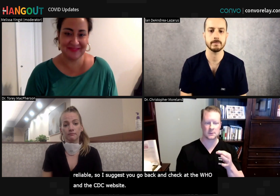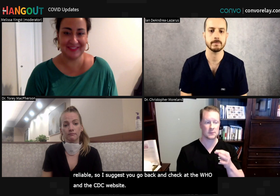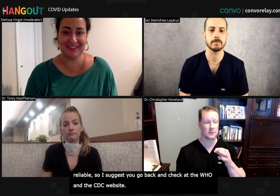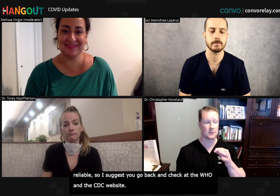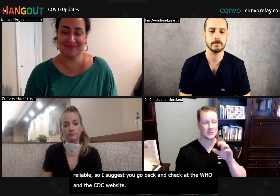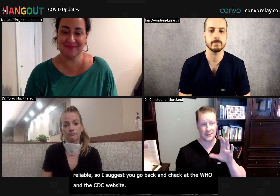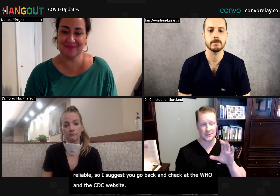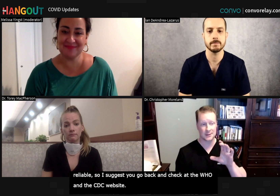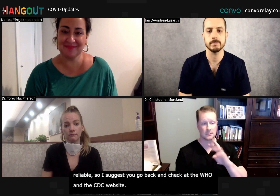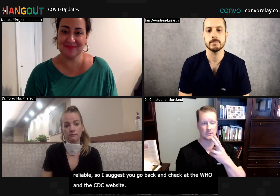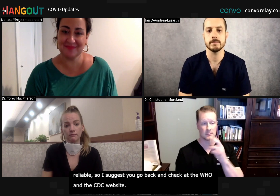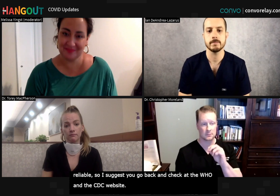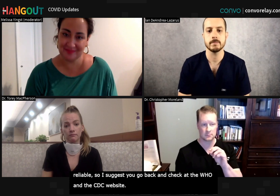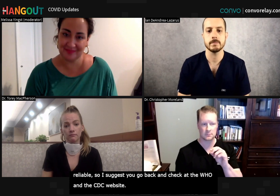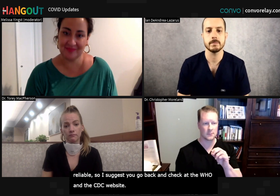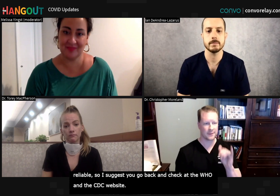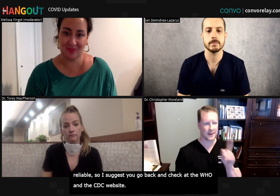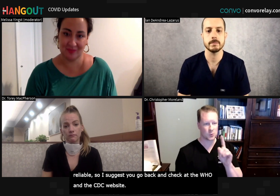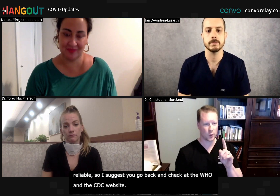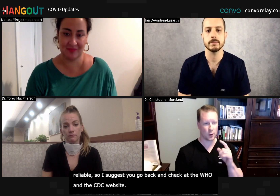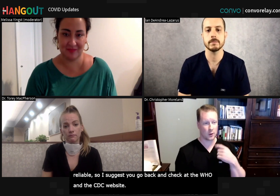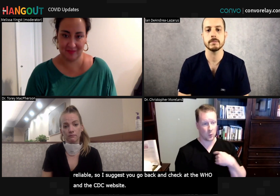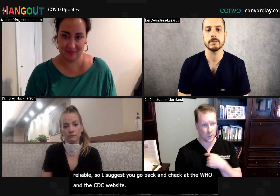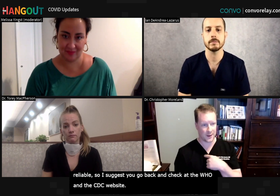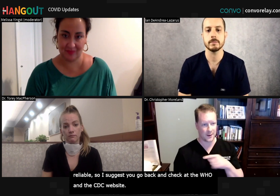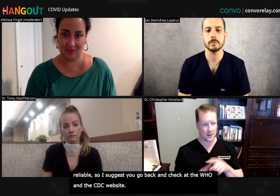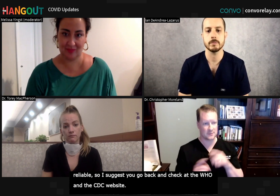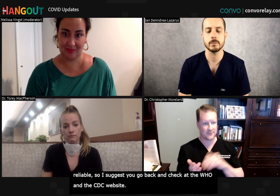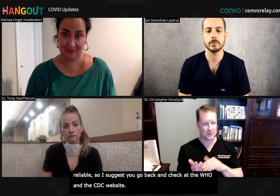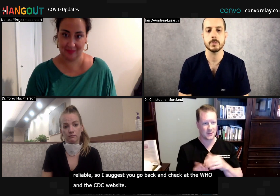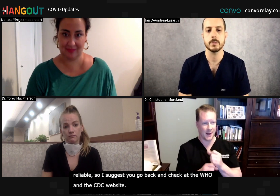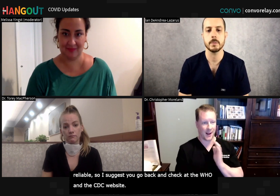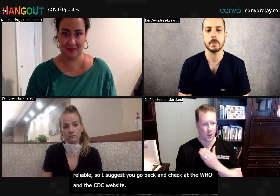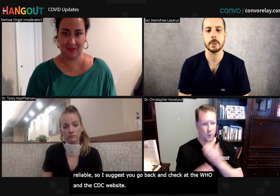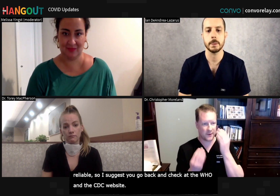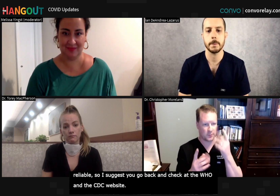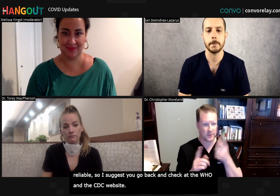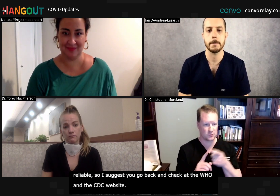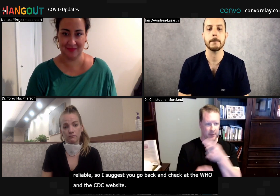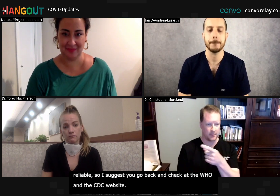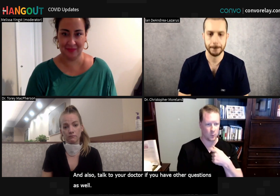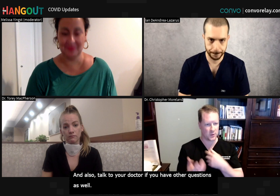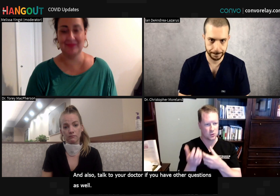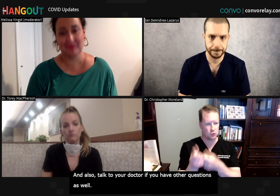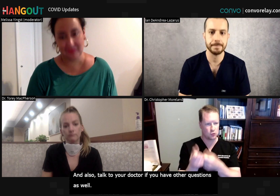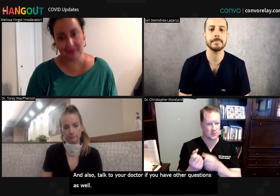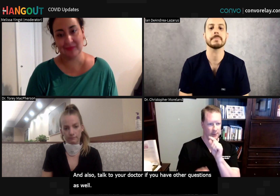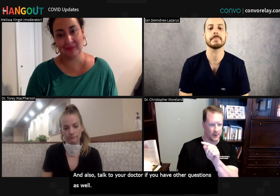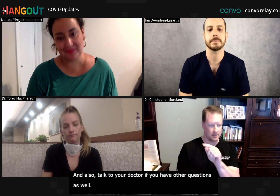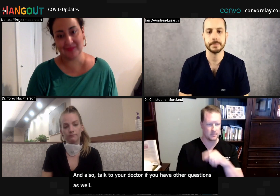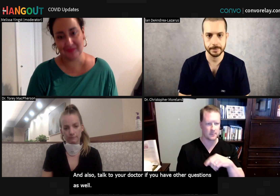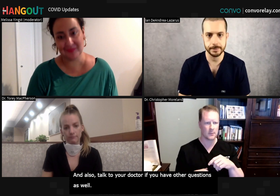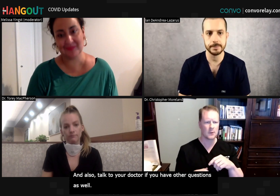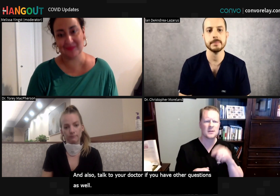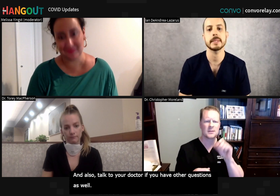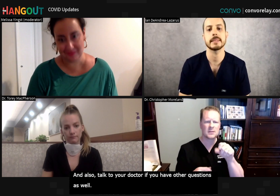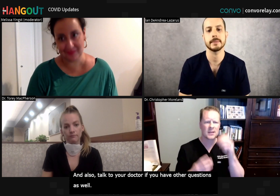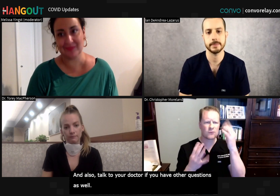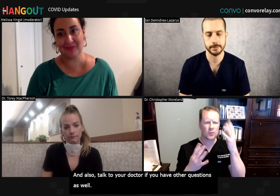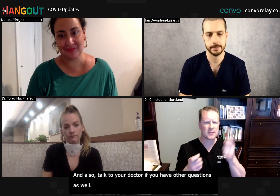questions as well. Definitely the CDC and the WHO is where we as physicians get our information. We get our information from them, so we